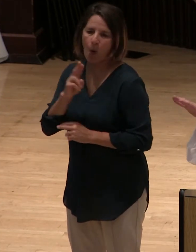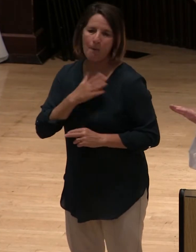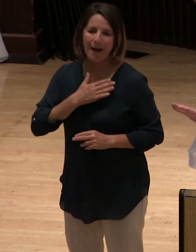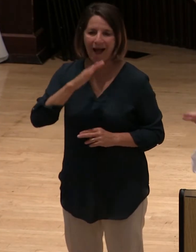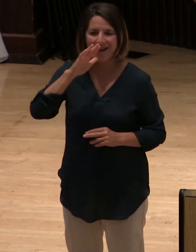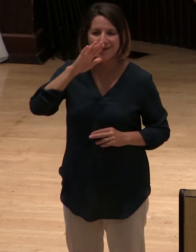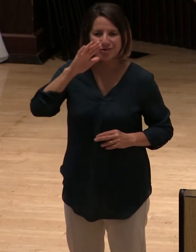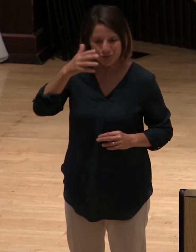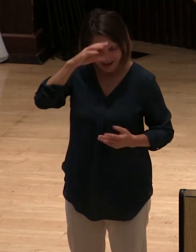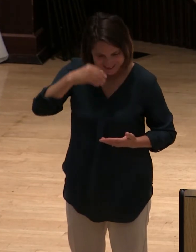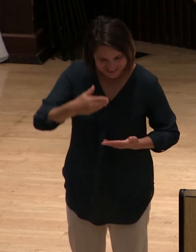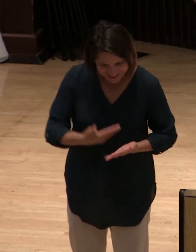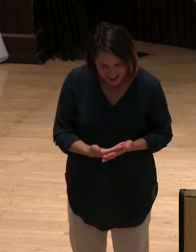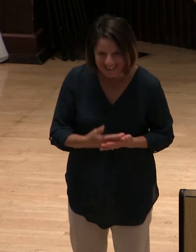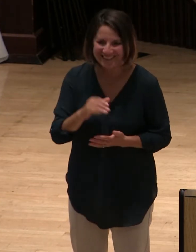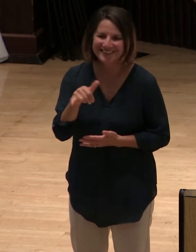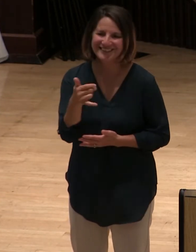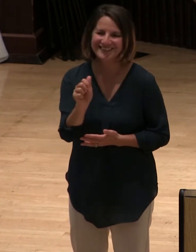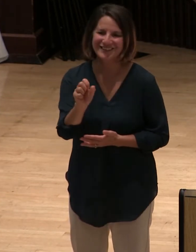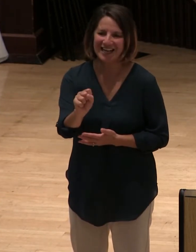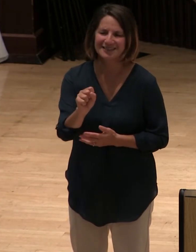the same.